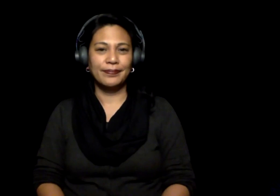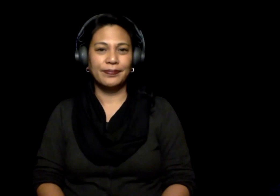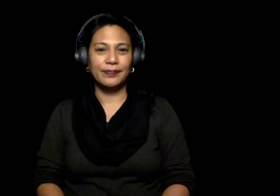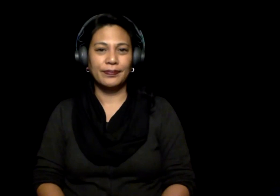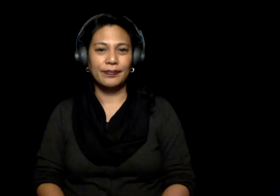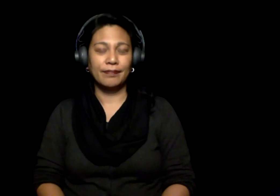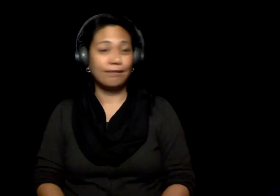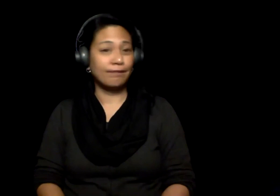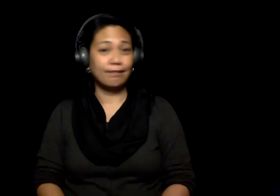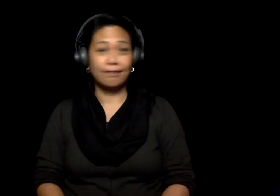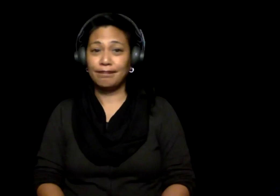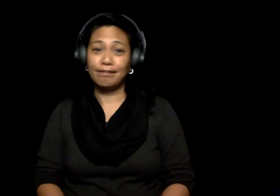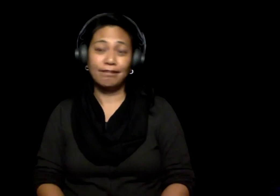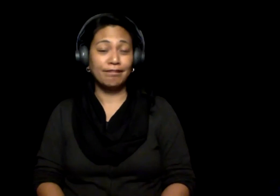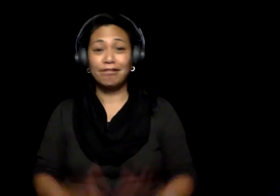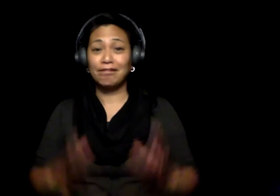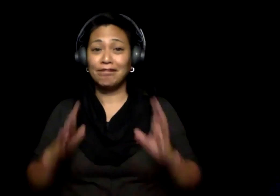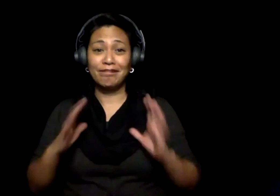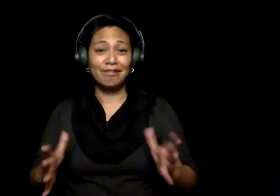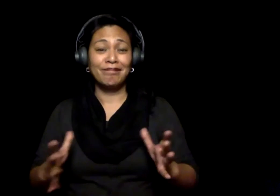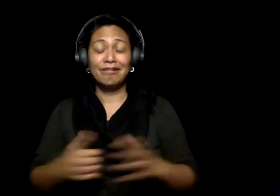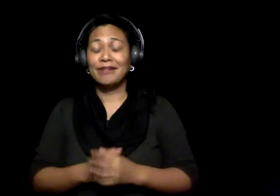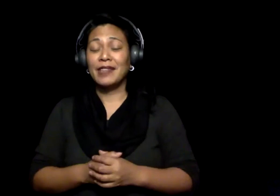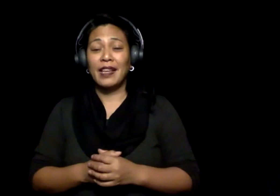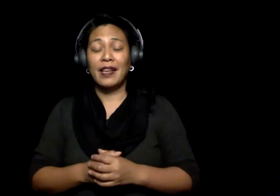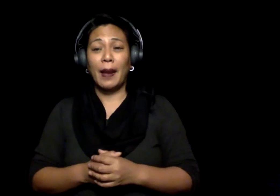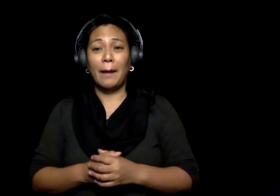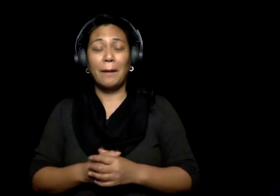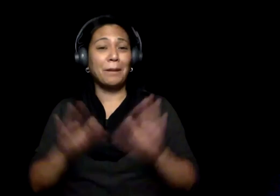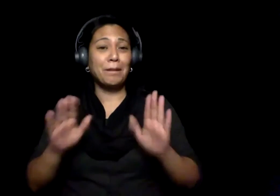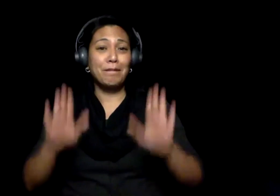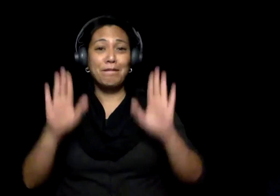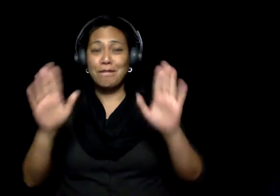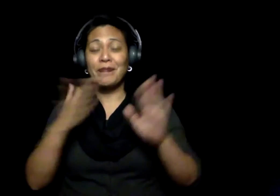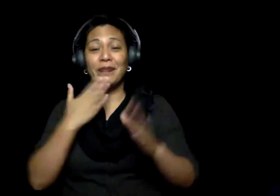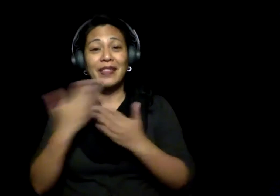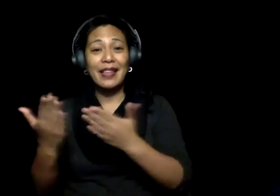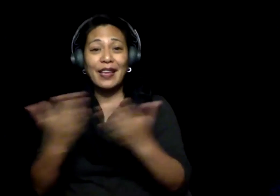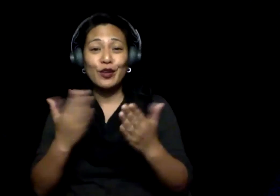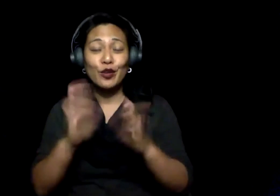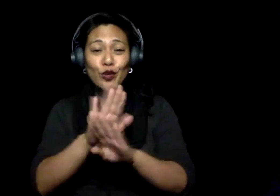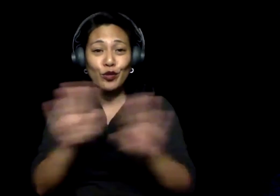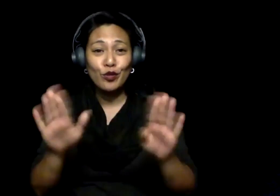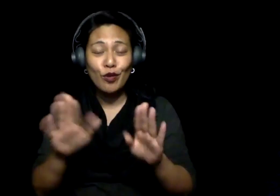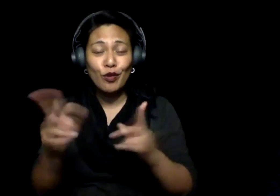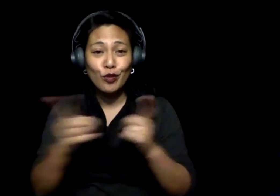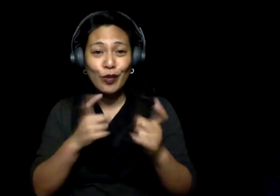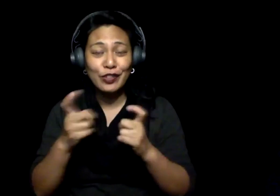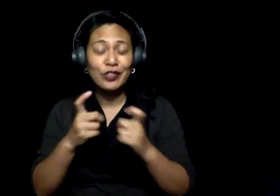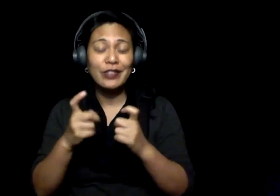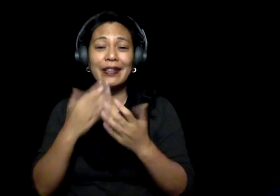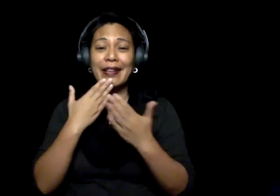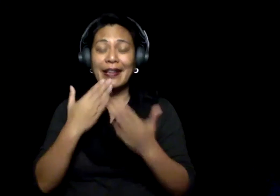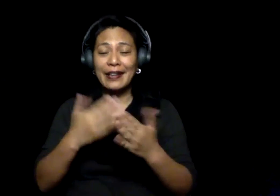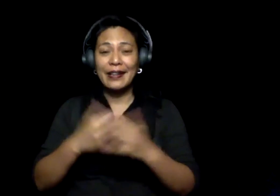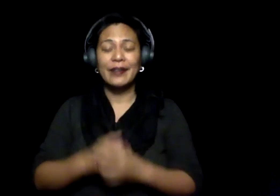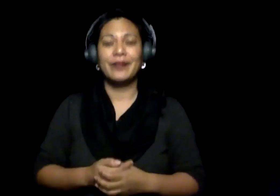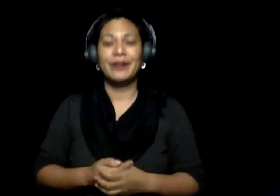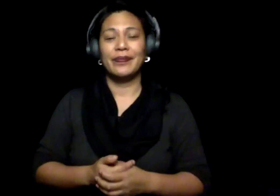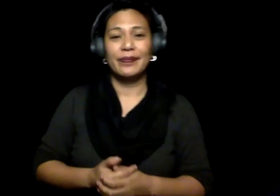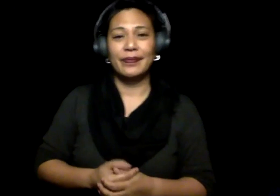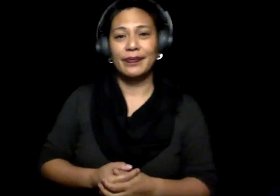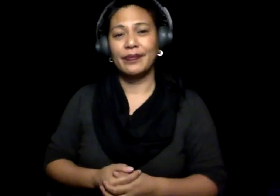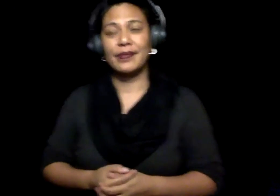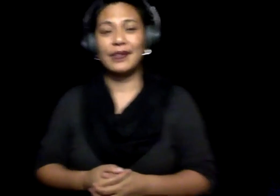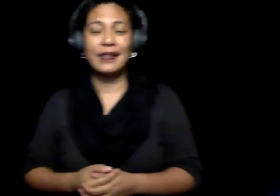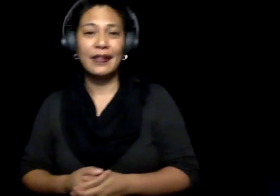Nope, that's okay. All right, well, great. Thank you so much for your amazing questions. And so thank